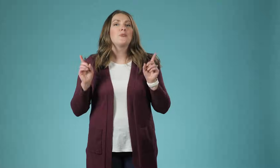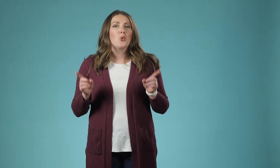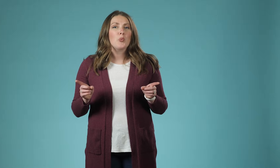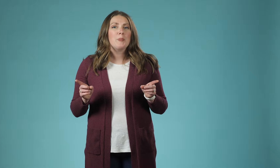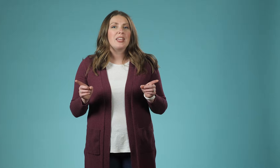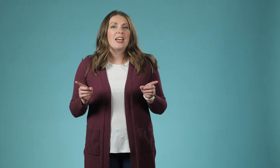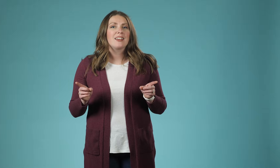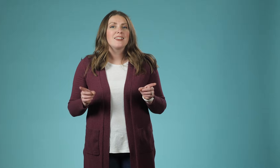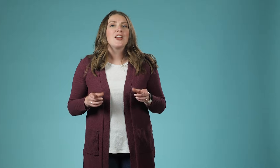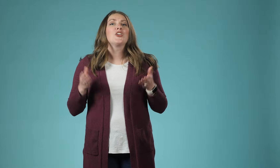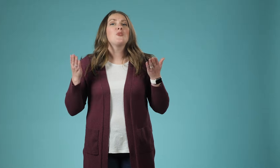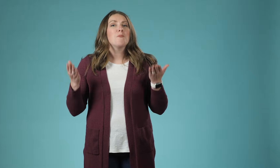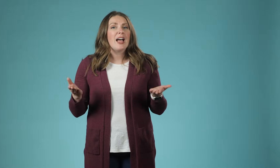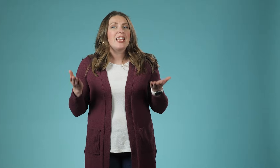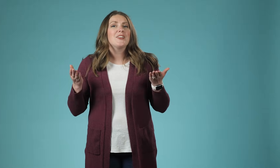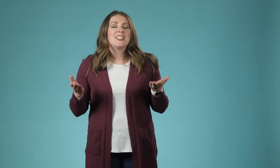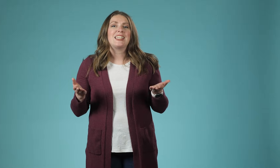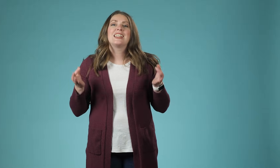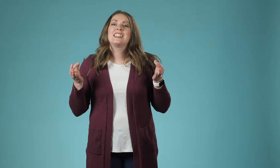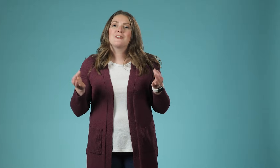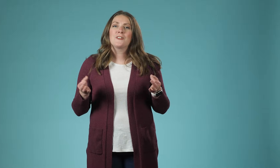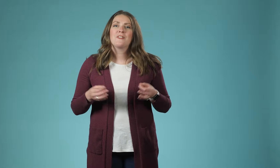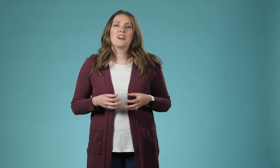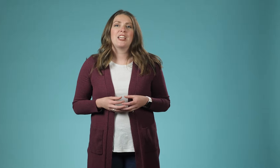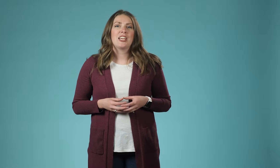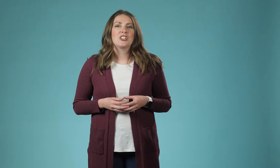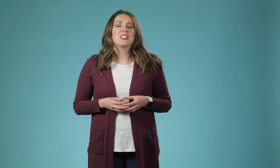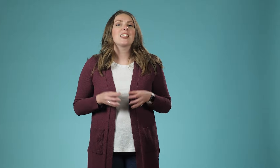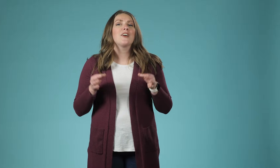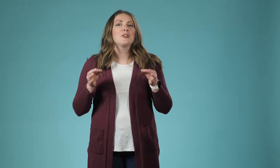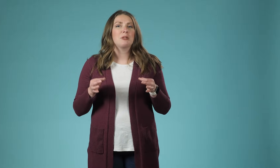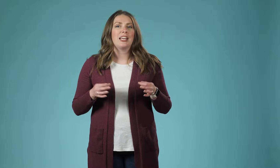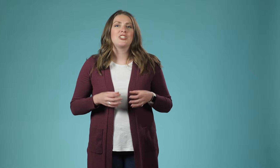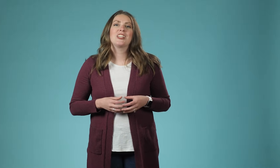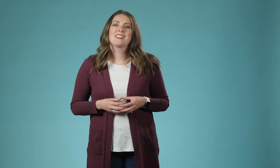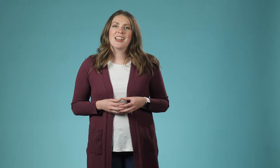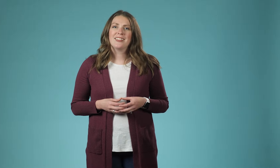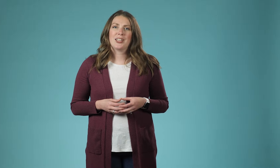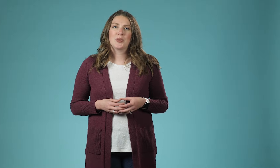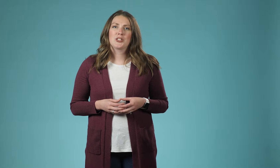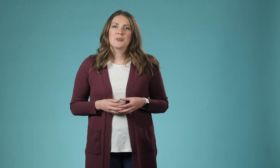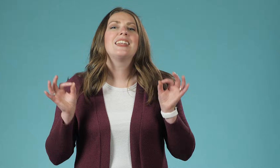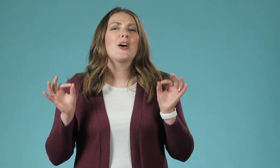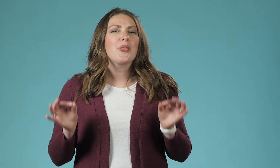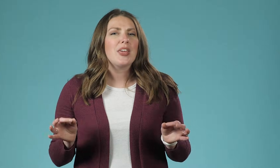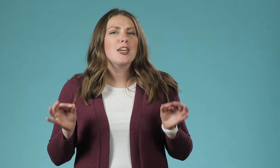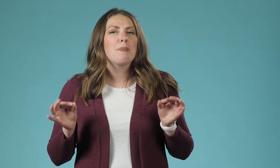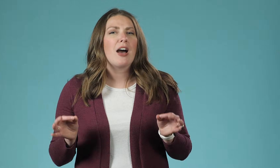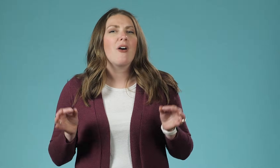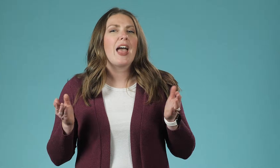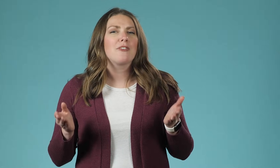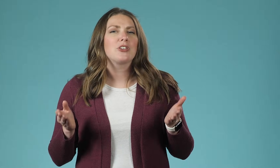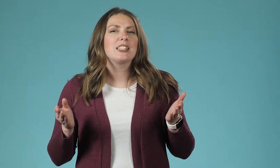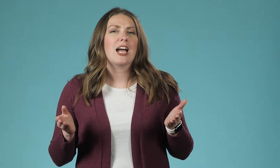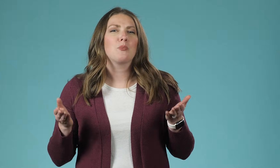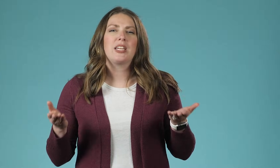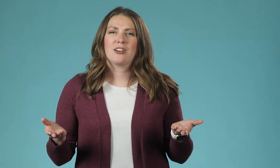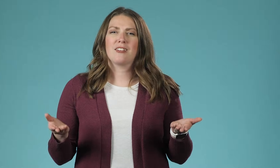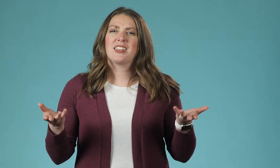Before we begin, you might have seen different variations of the pledge in sign language. Now think about every time we hear the